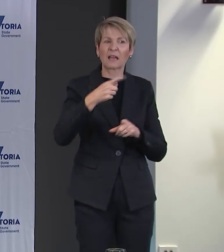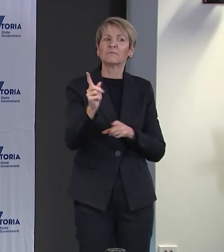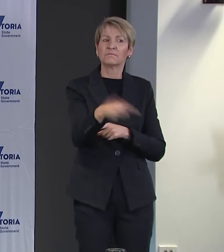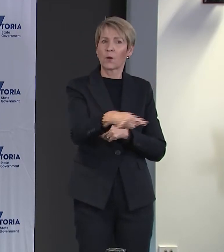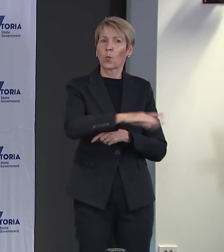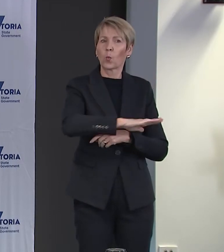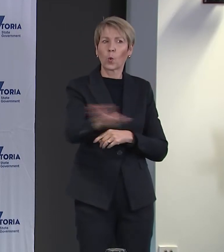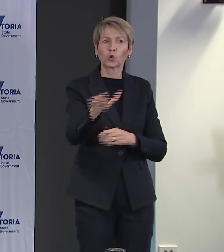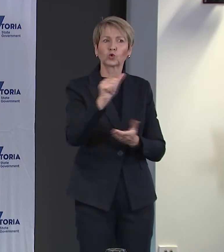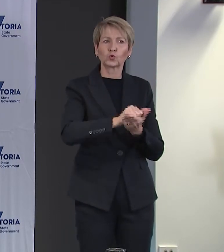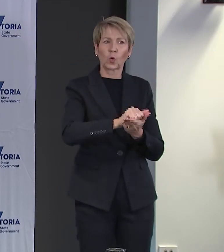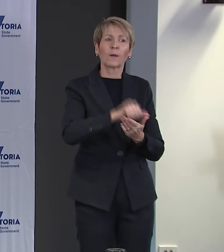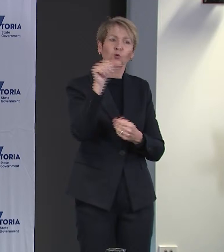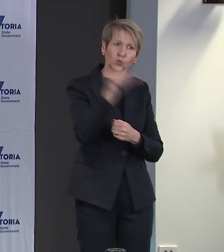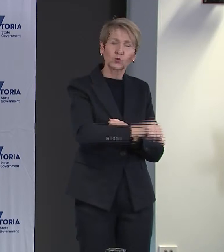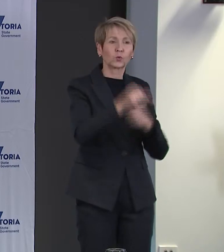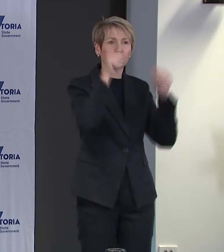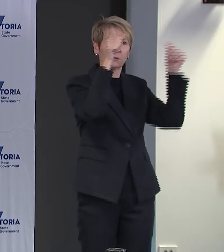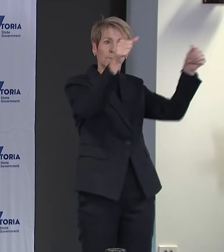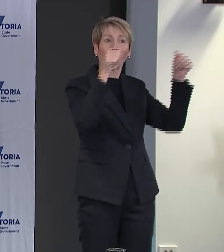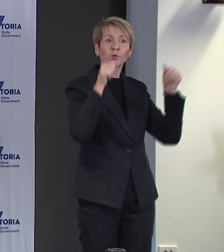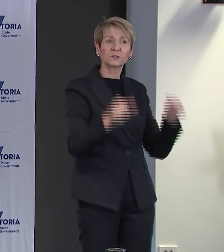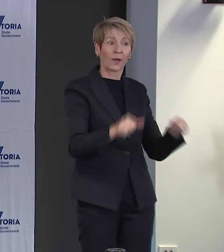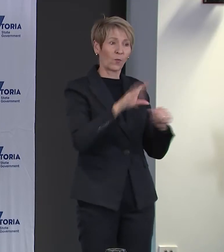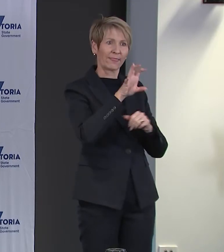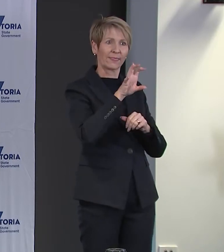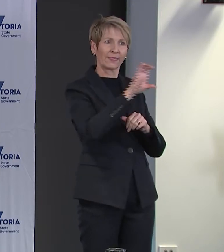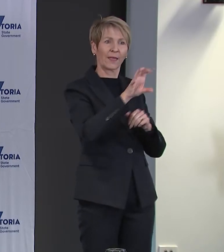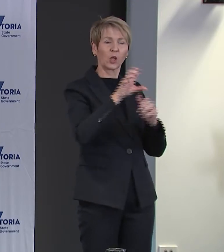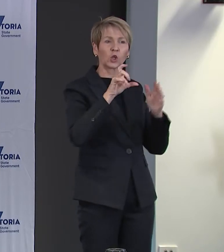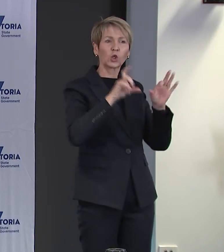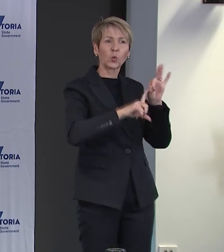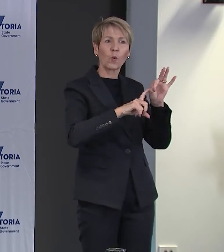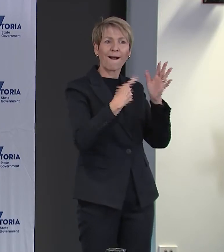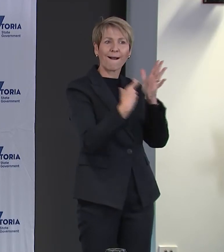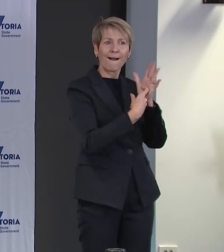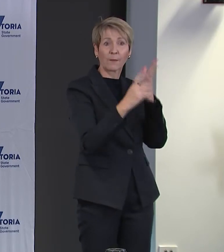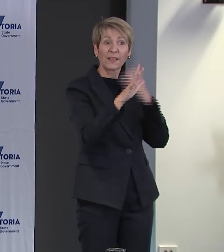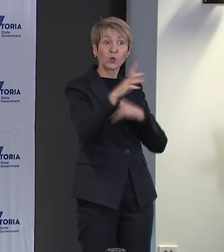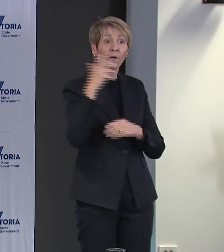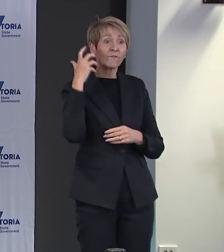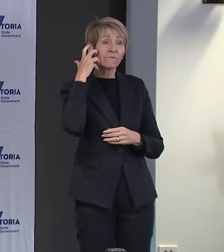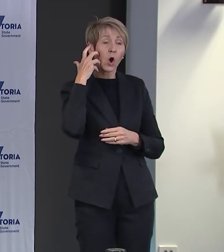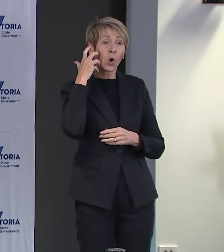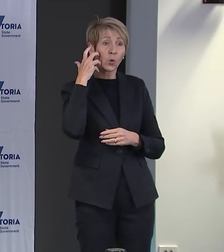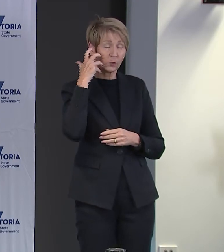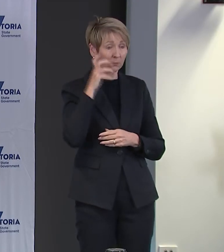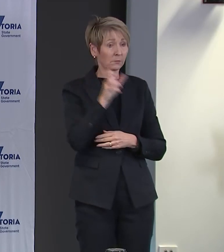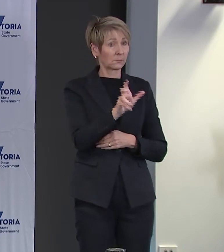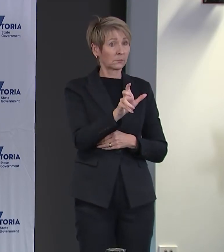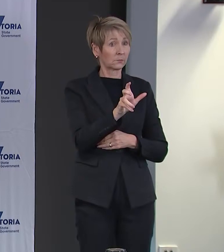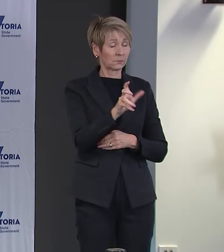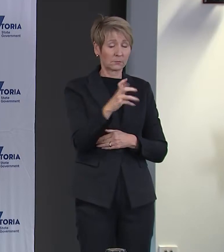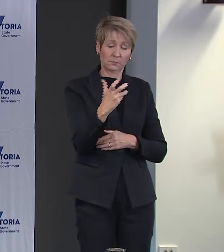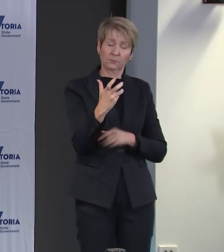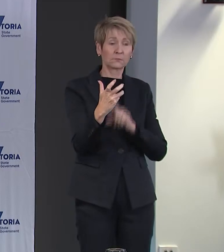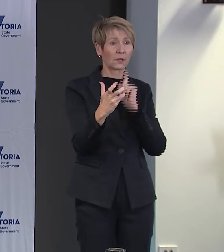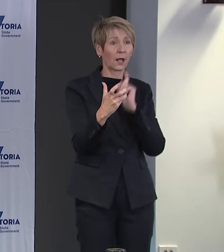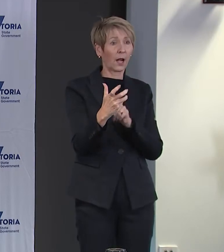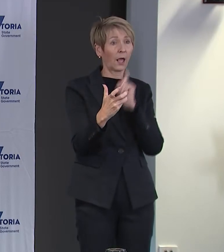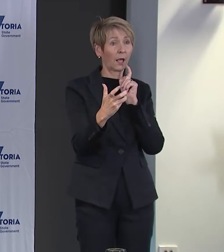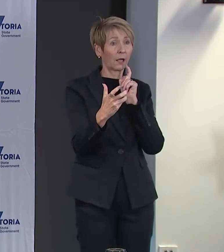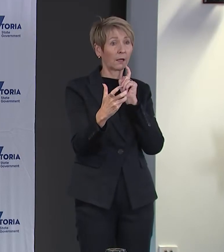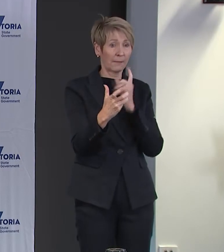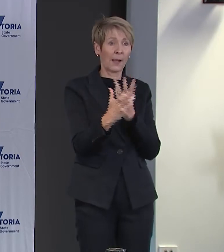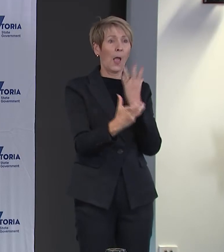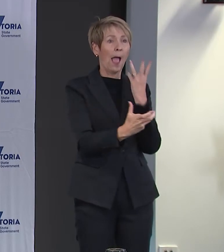We have a significant number of our authorised officers out and about, along with other colleagues, to make sure that the stores and retail units are aware of the